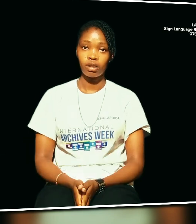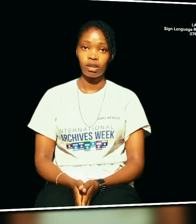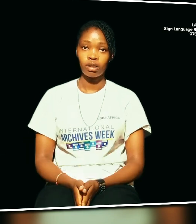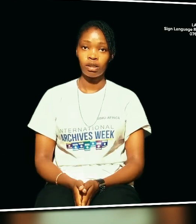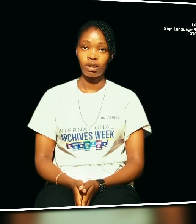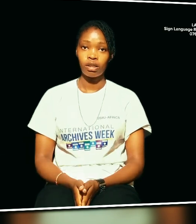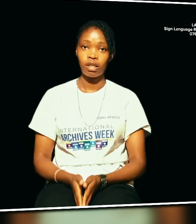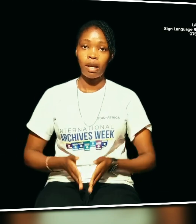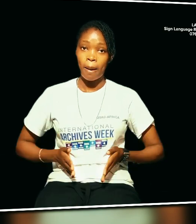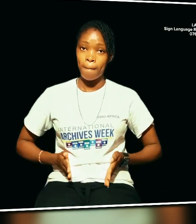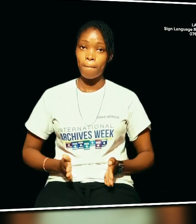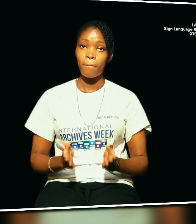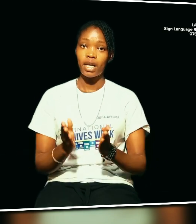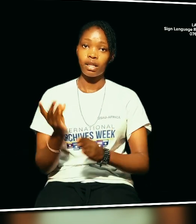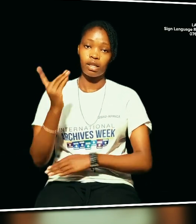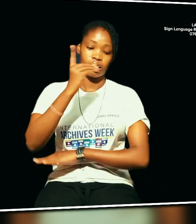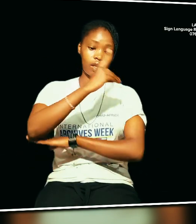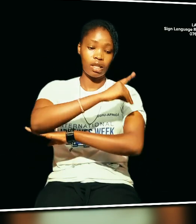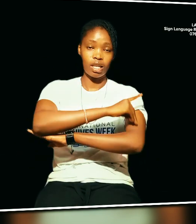Birthday.